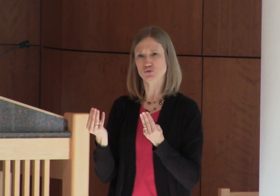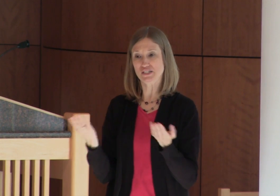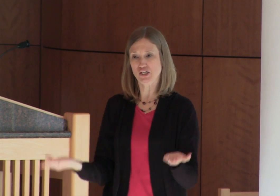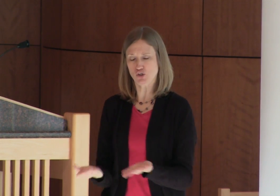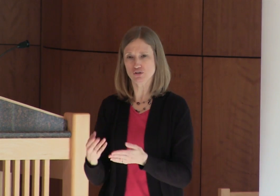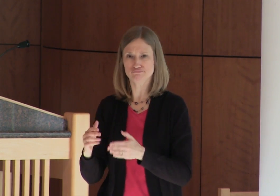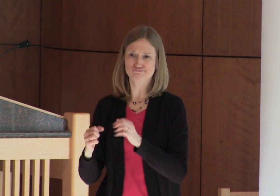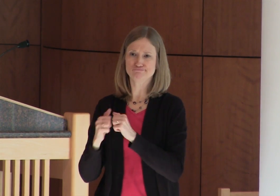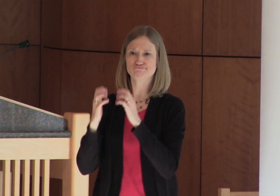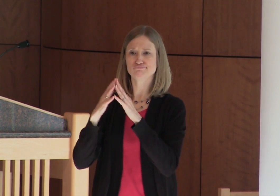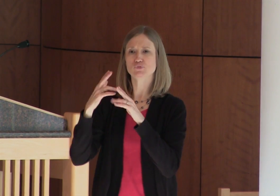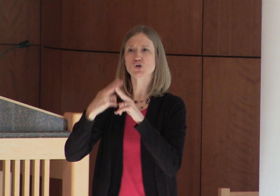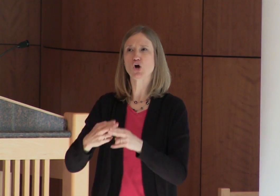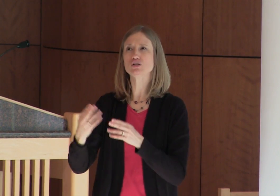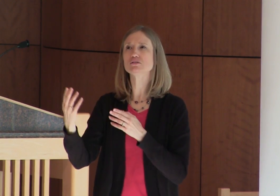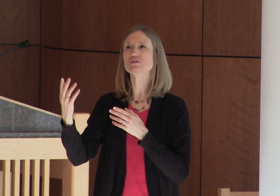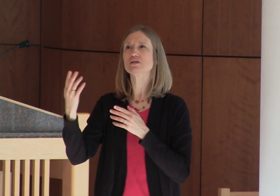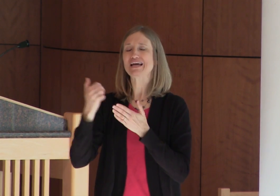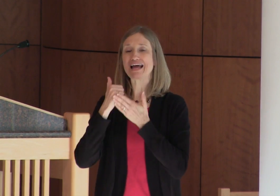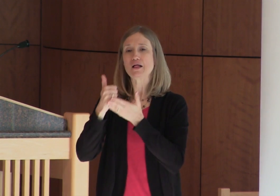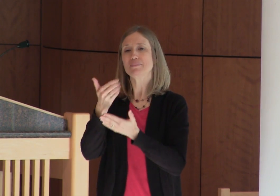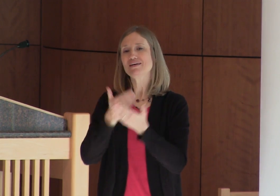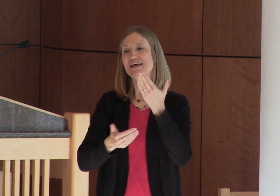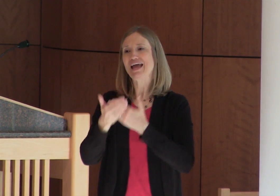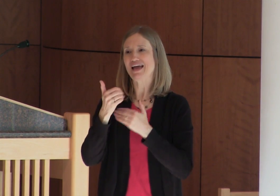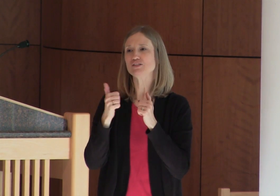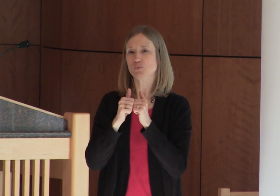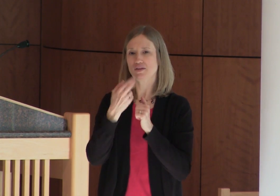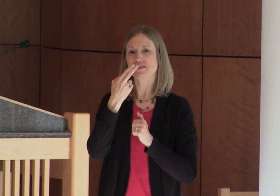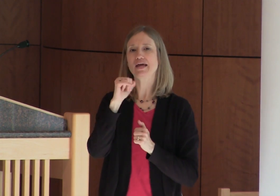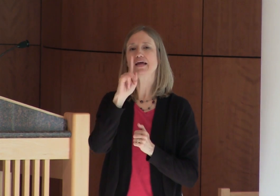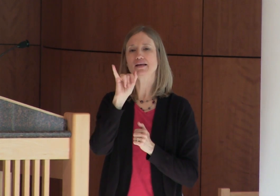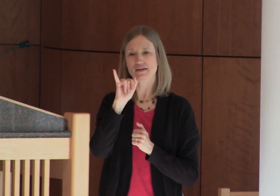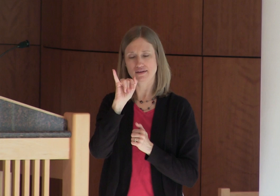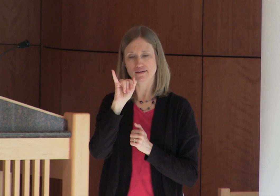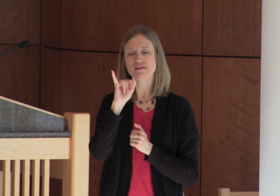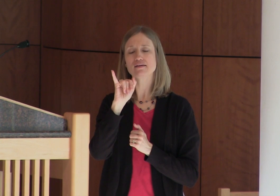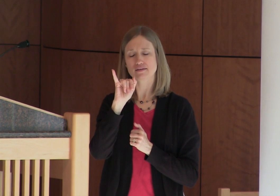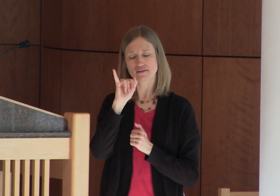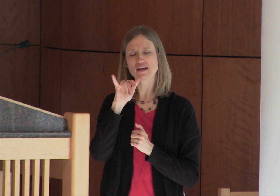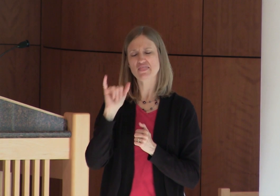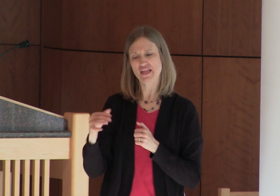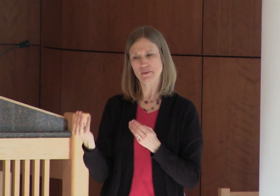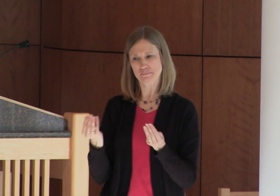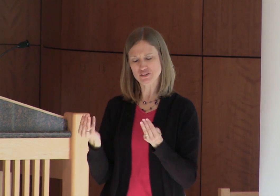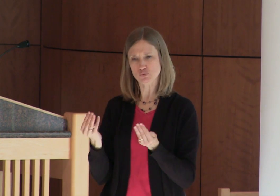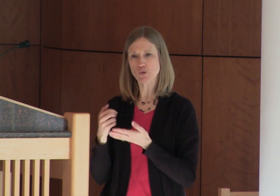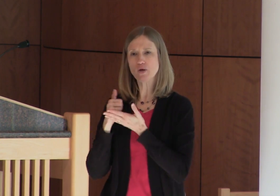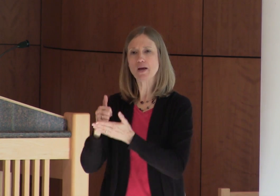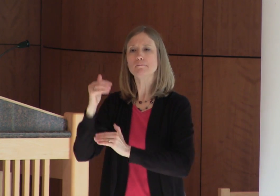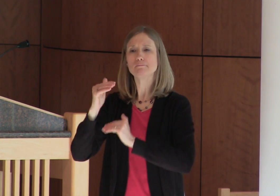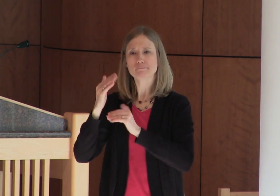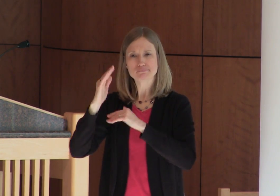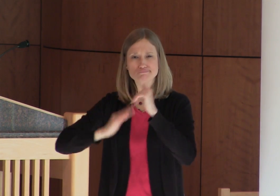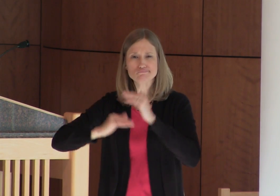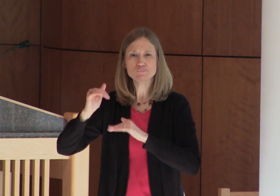for Haiti. We talked about this a few weeks ago. And it's a ministry that helped build schools in